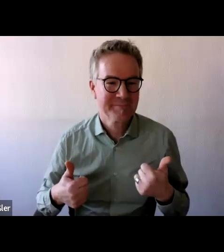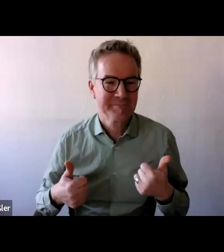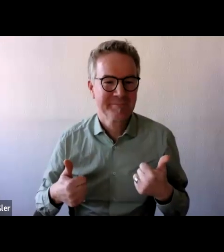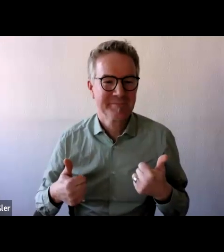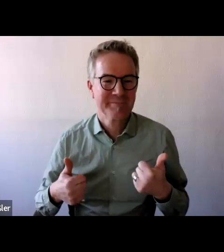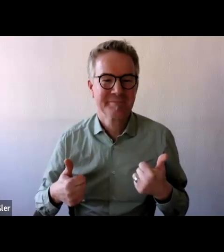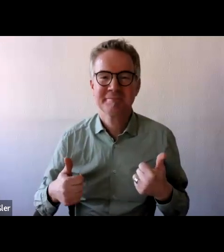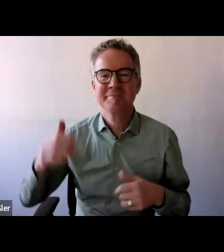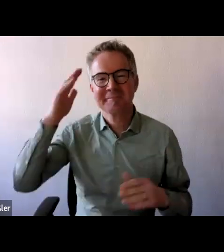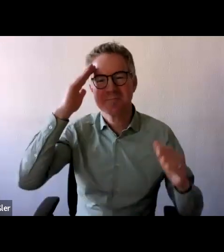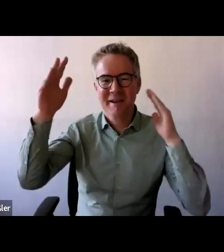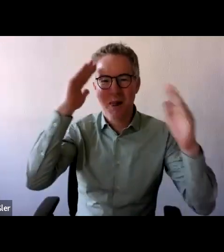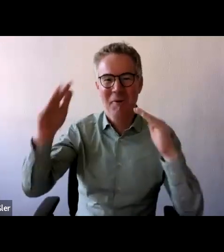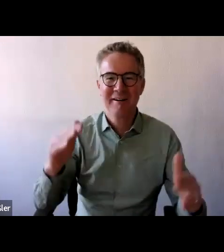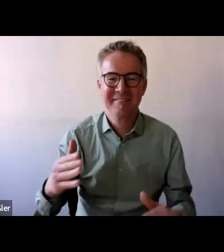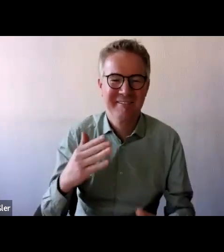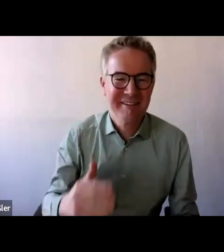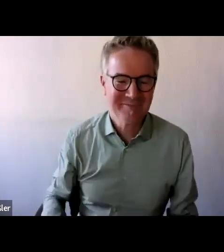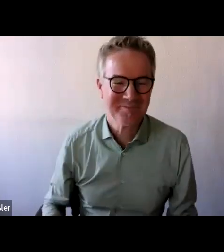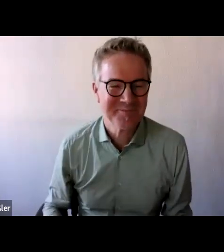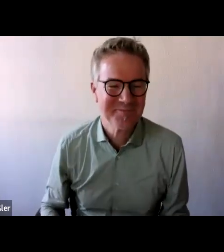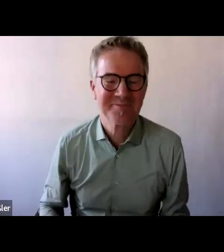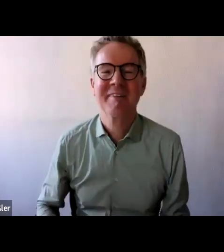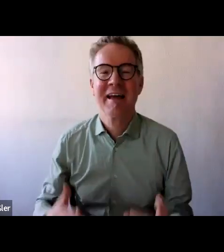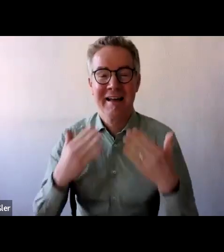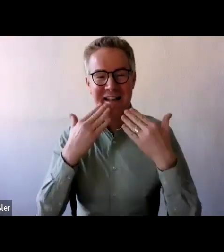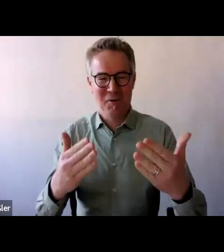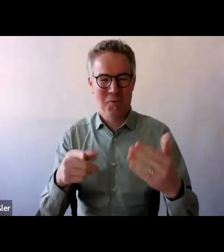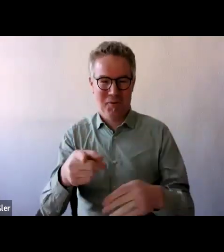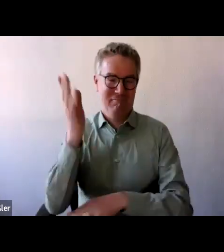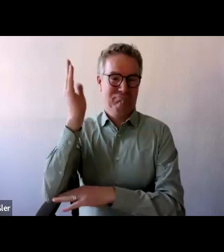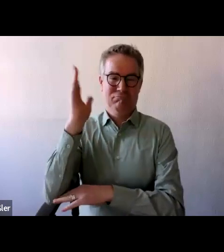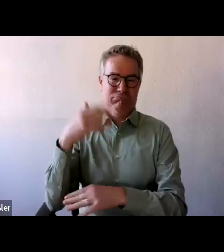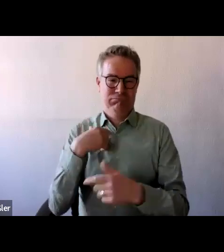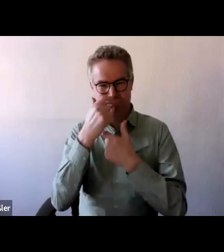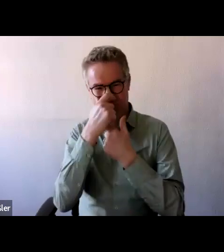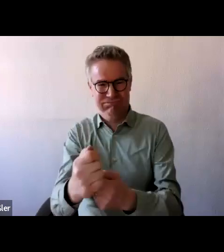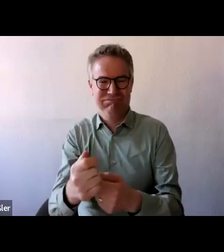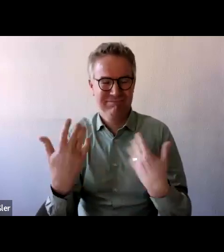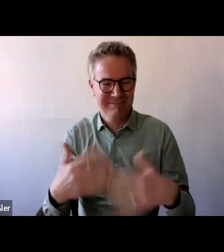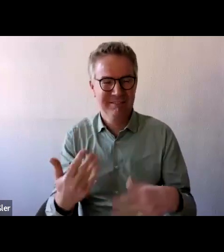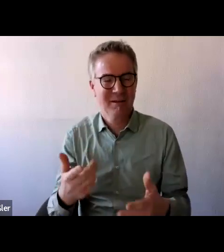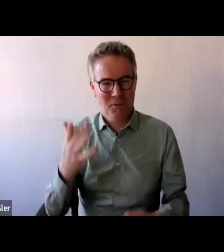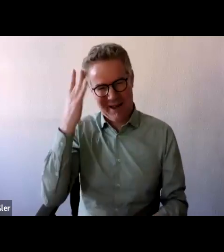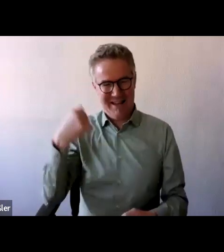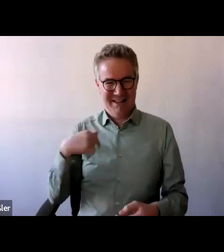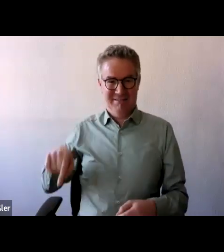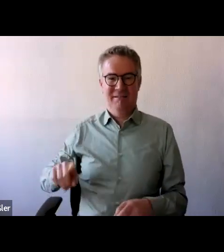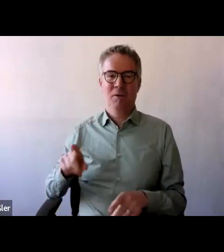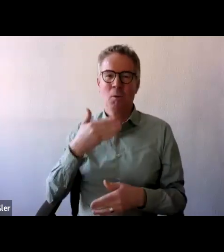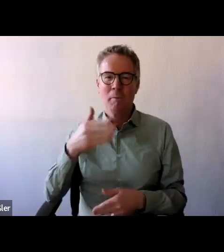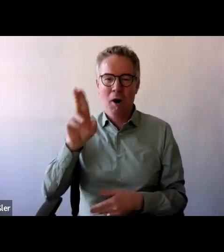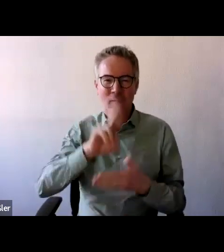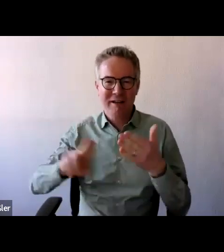All right, you're in sight. Hello. Yes. Yeah, thank you so much for your